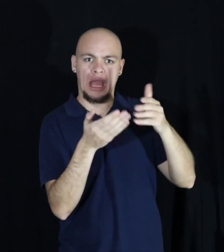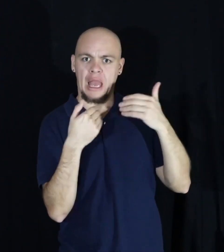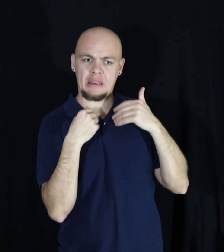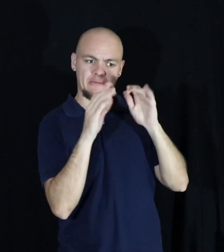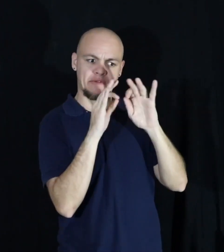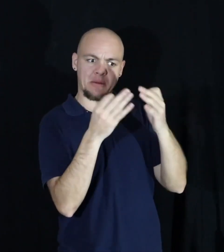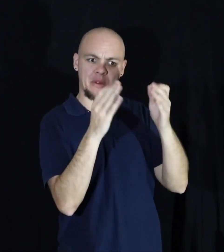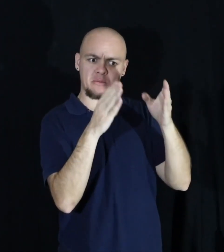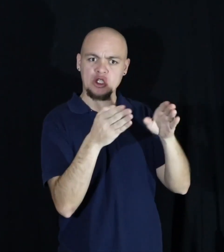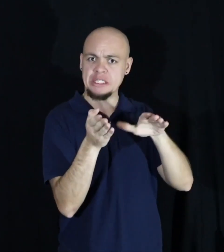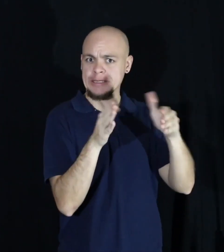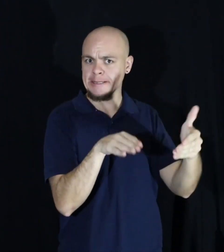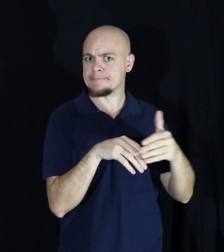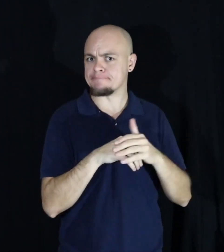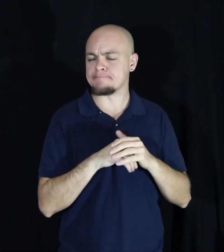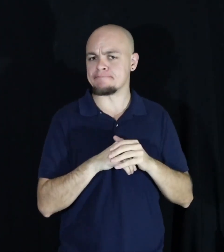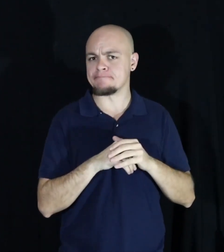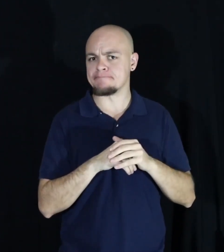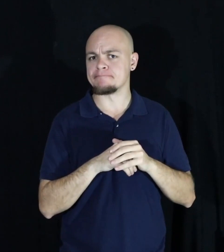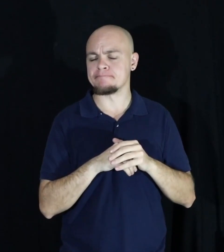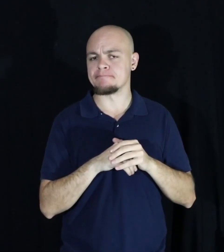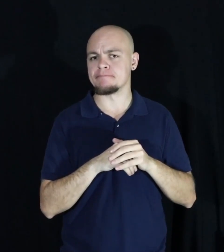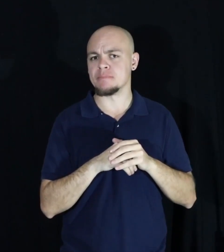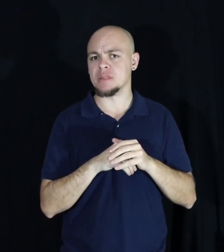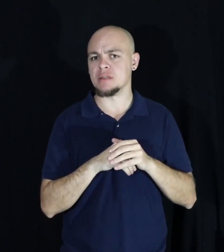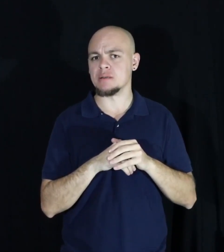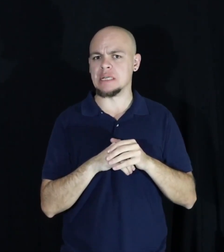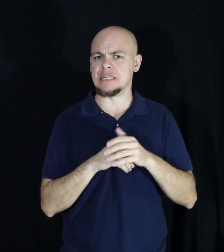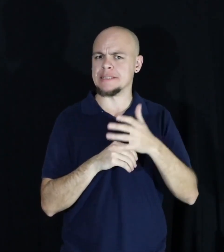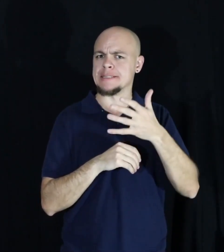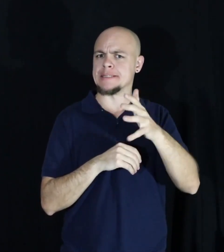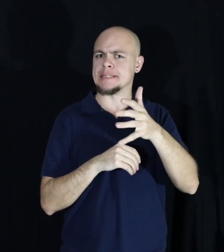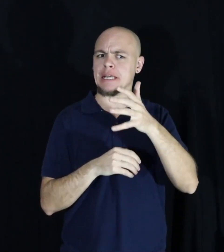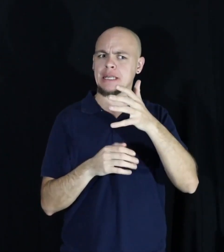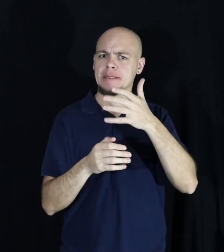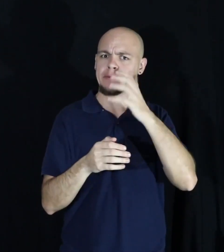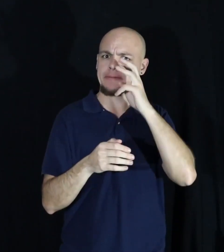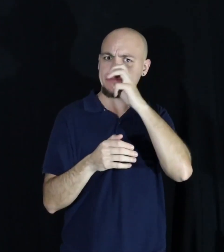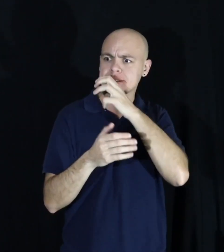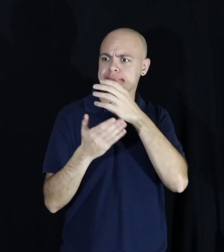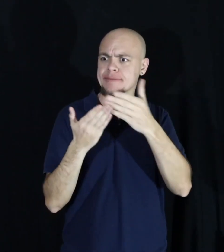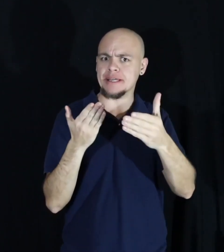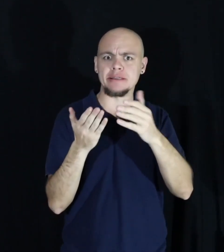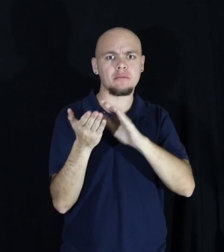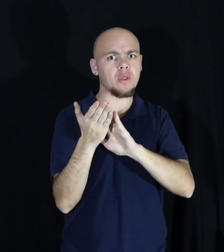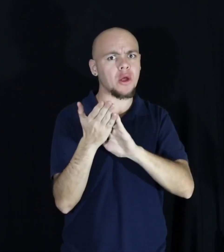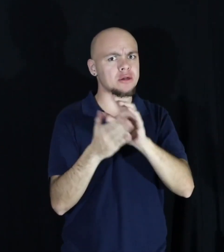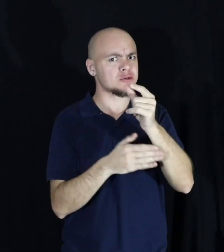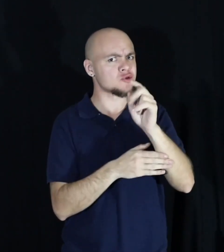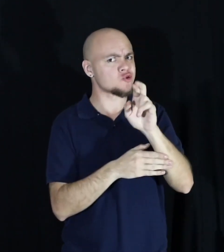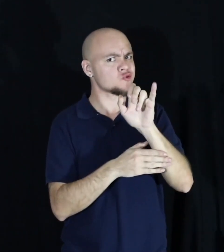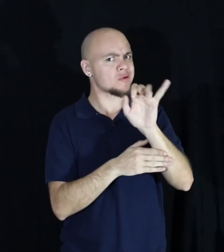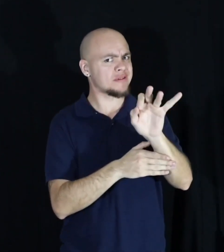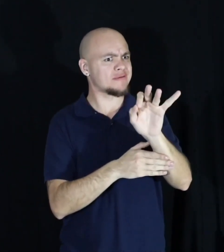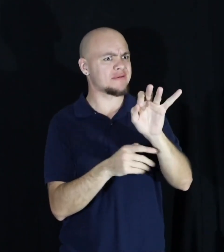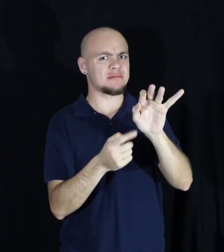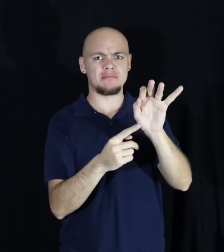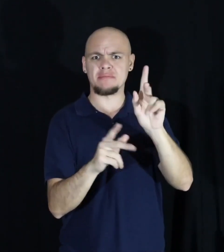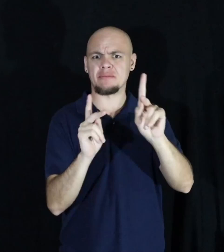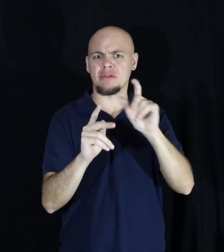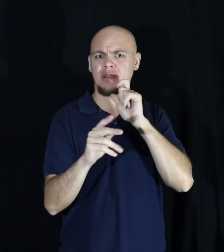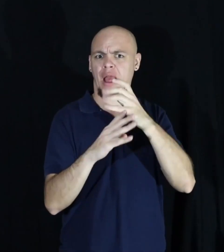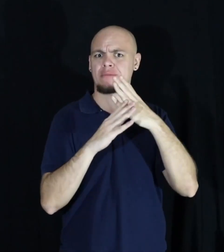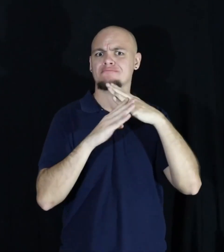It's okay. Yeah. Kind of a weird thing to applaud, isn't it? You know? But it shouldn't be. None of us are immune,